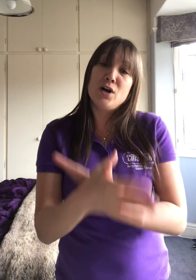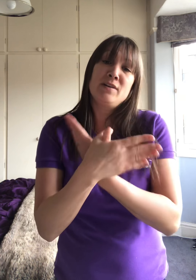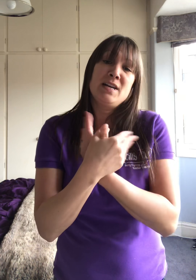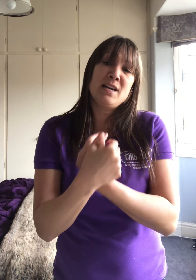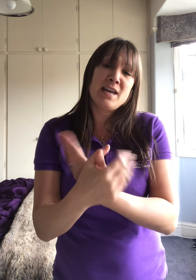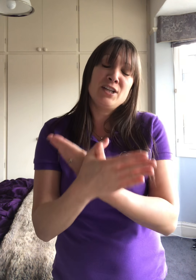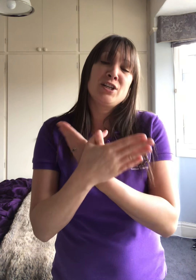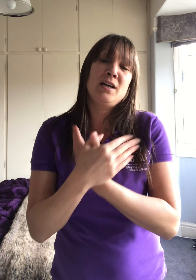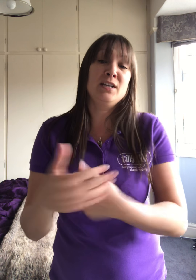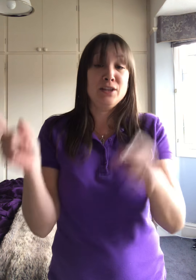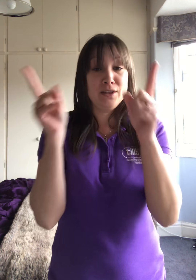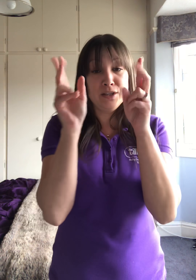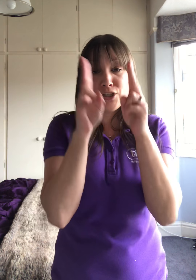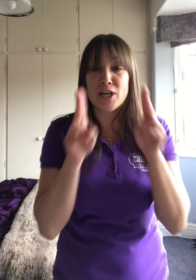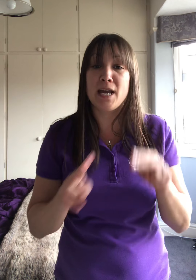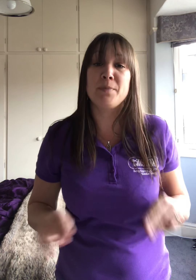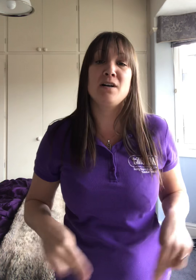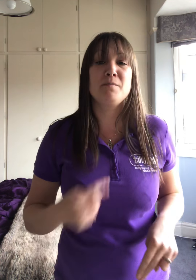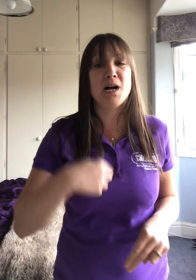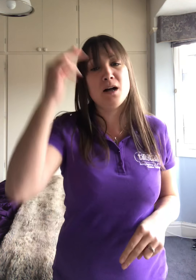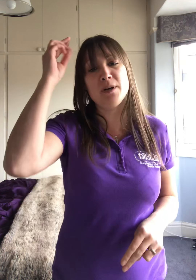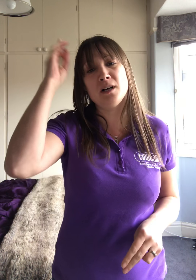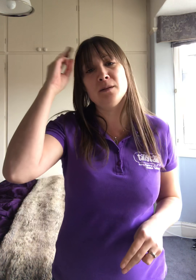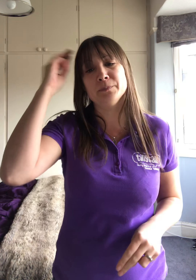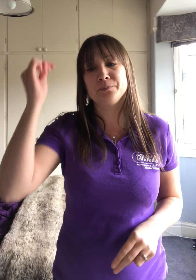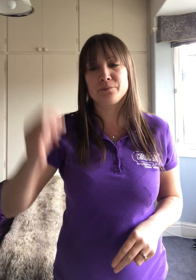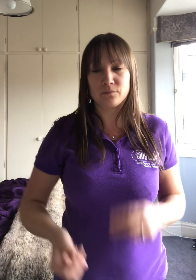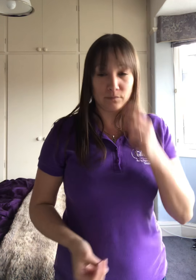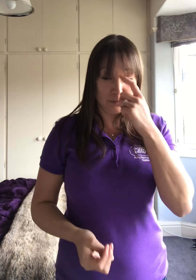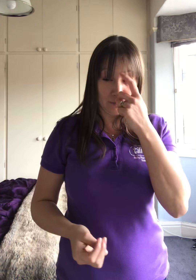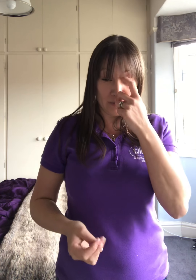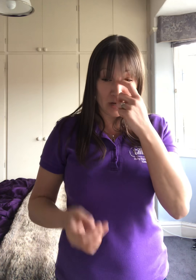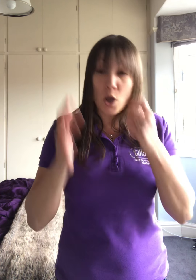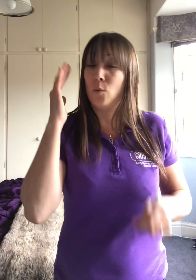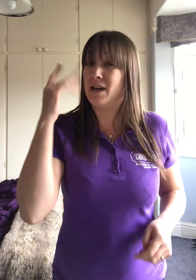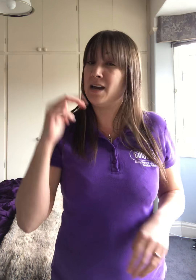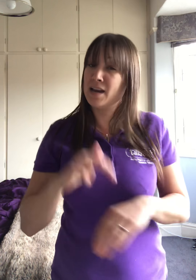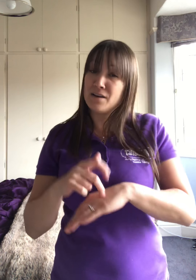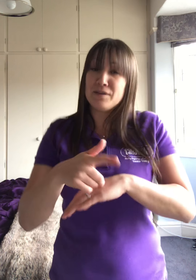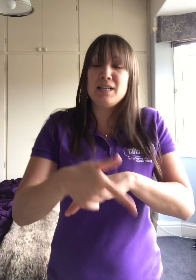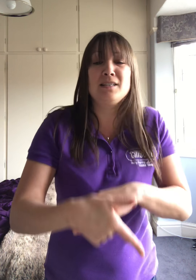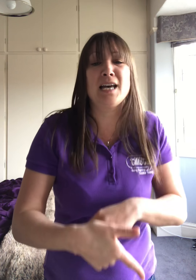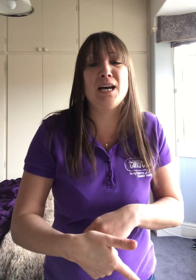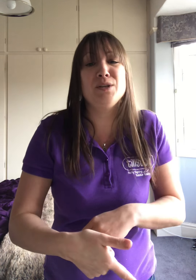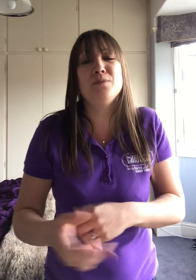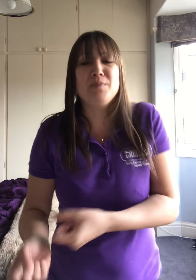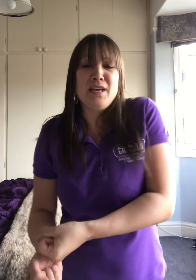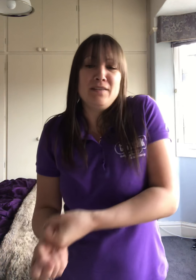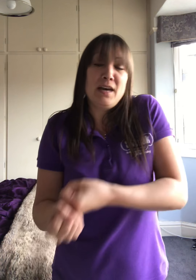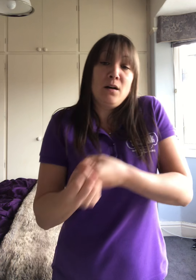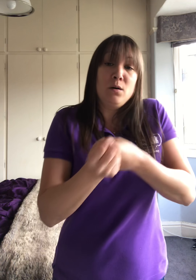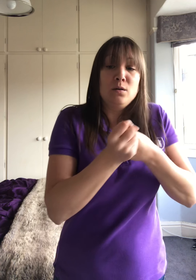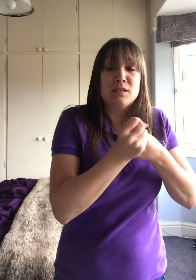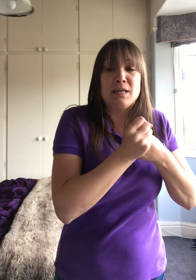Were an angel in the shape of my mum. When I fell down, you'd be there holding